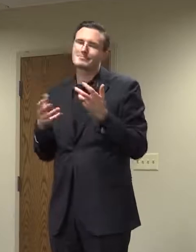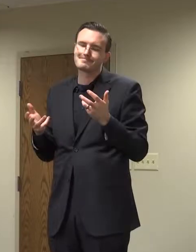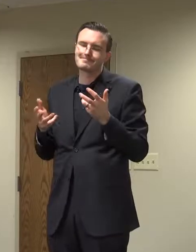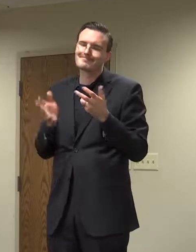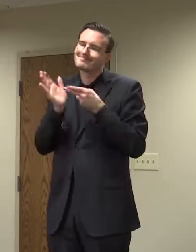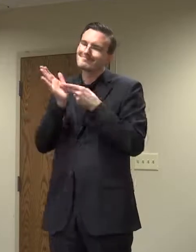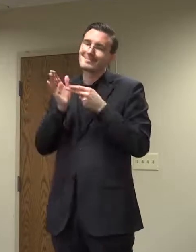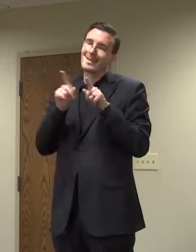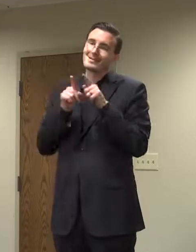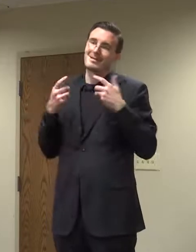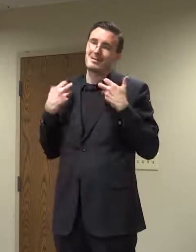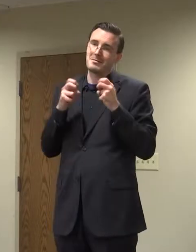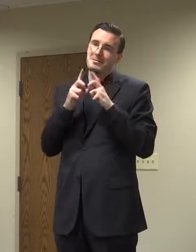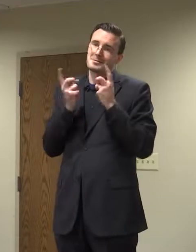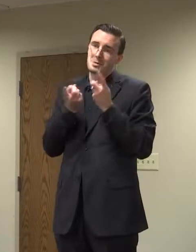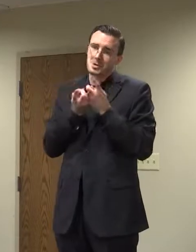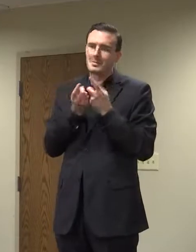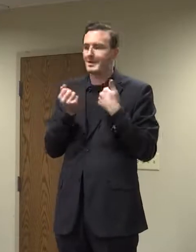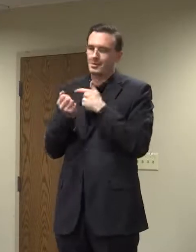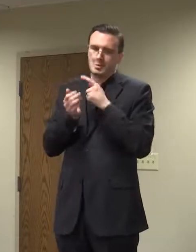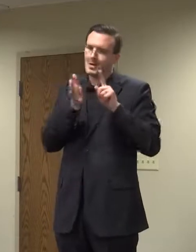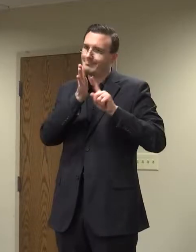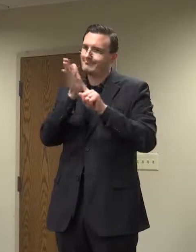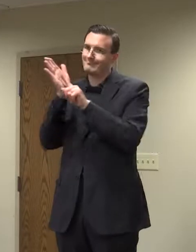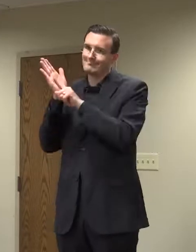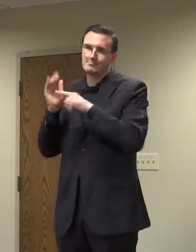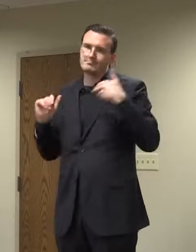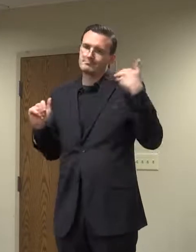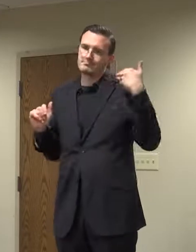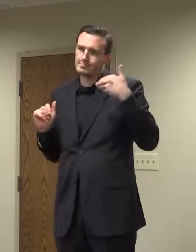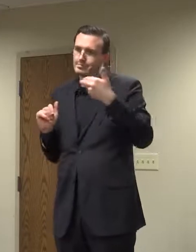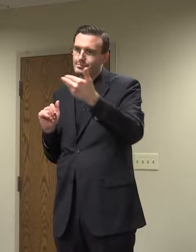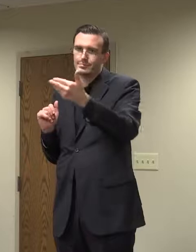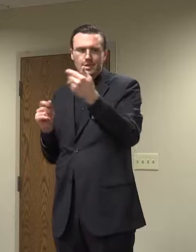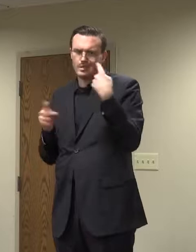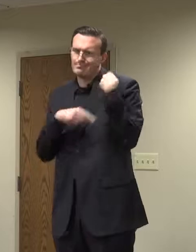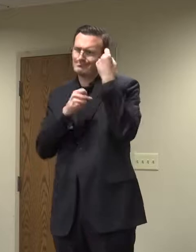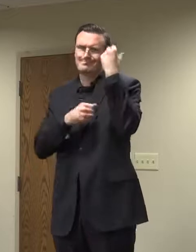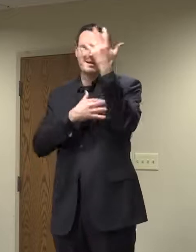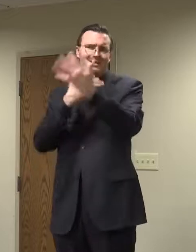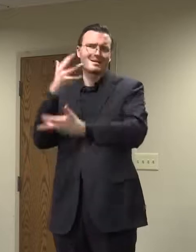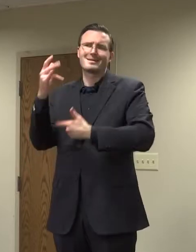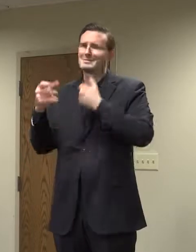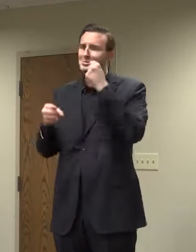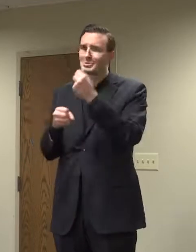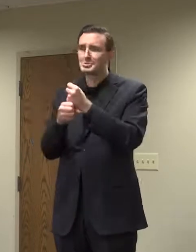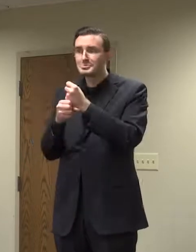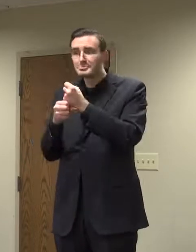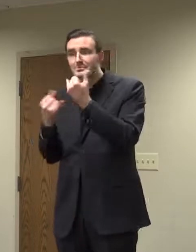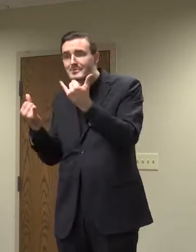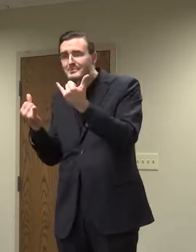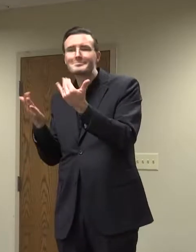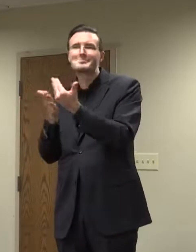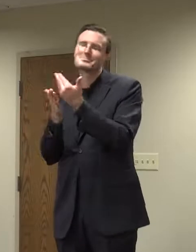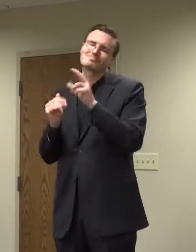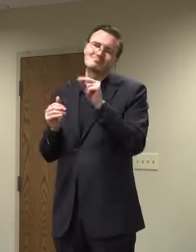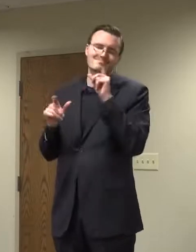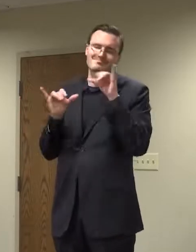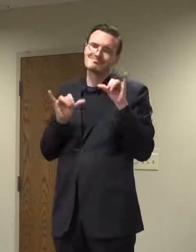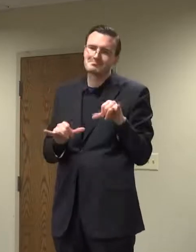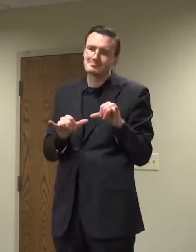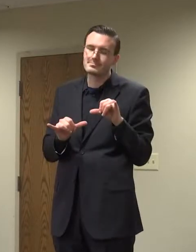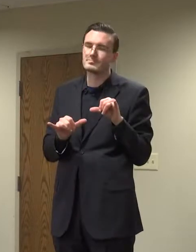surprise to us because we do communicable disease investigations on a regular basis. But given the amount and concern that we